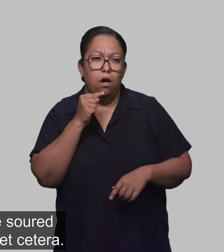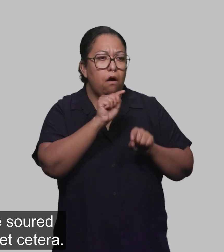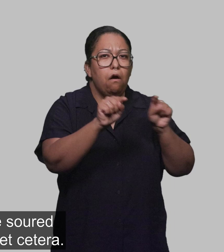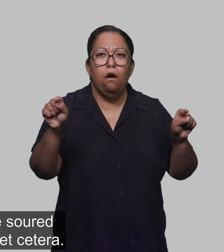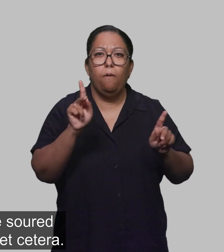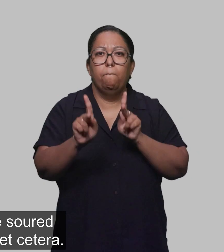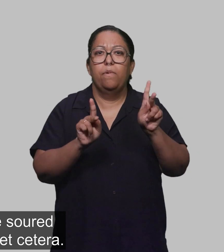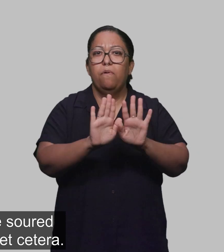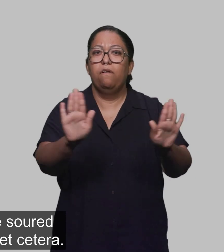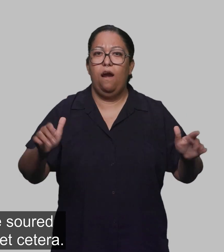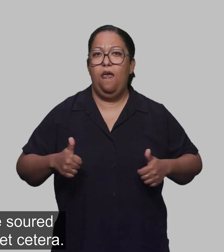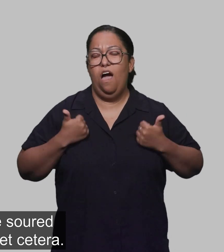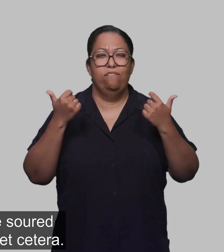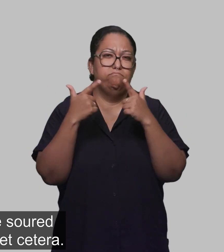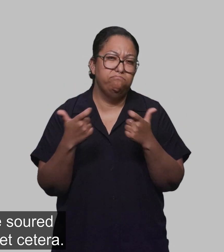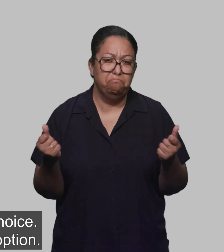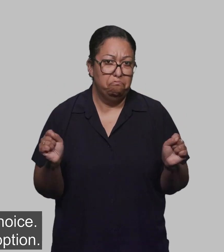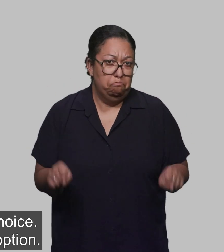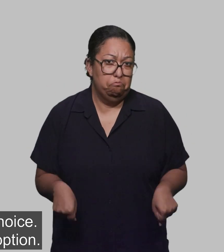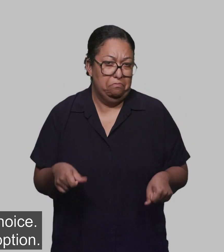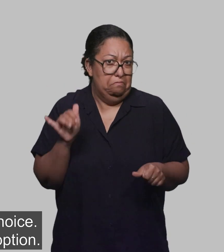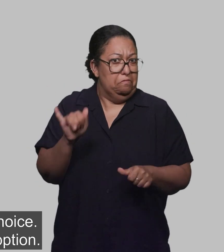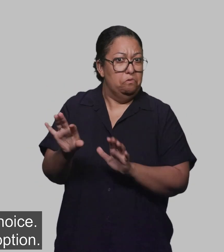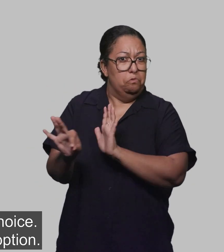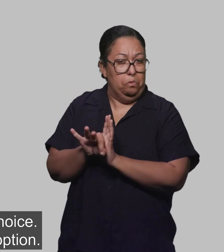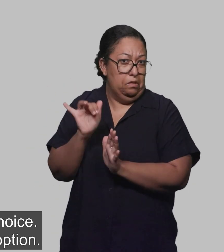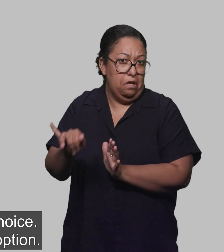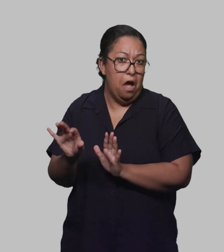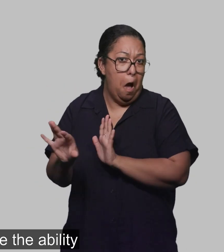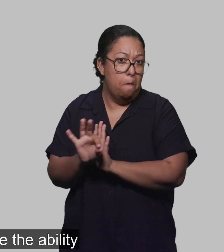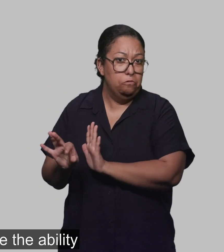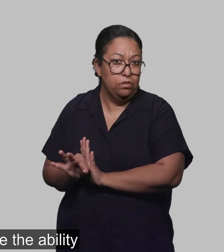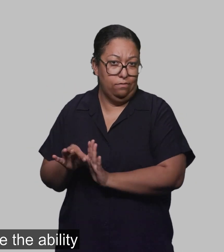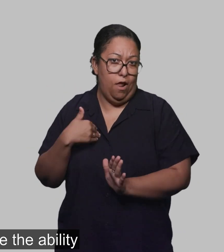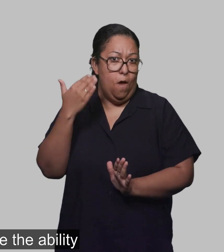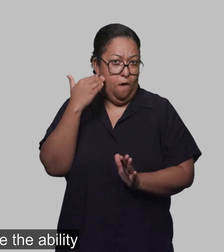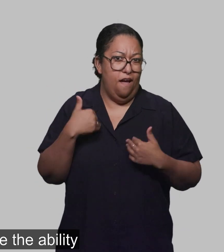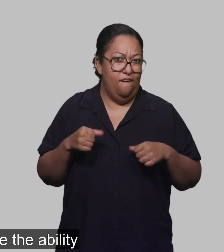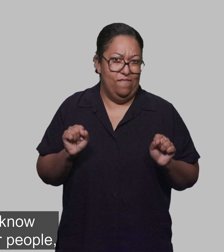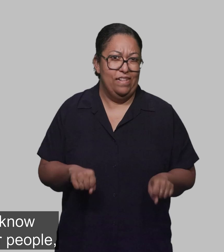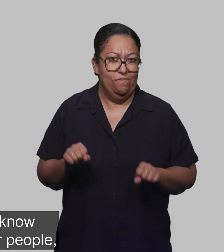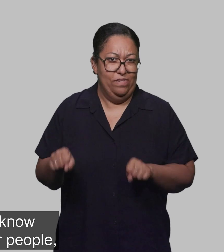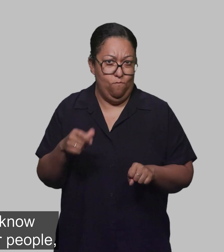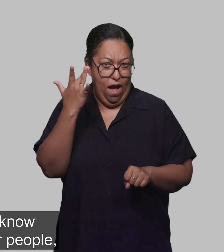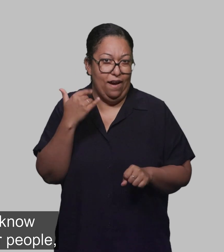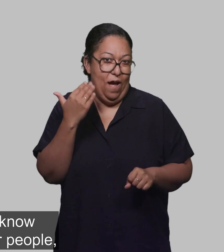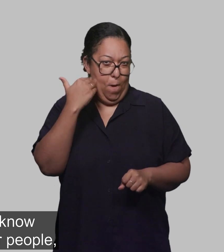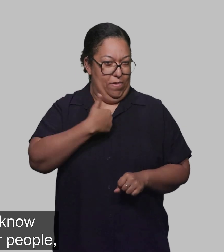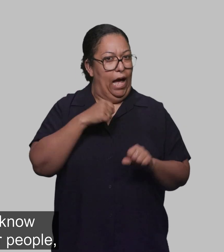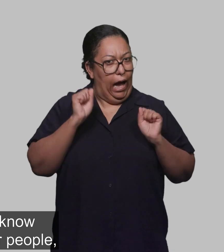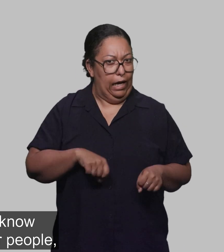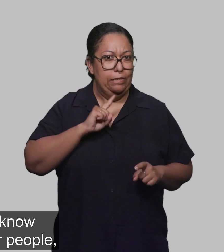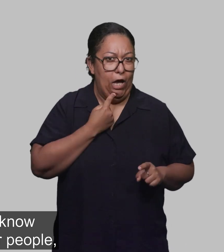have soured the people's lives, etc. That is a choice. That is an option. And I know I have the ability, because I know myself,